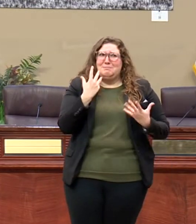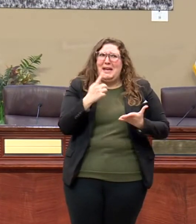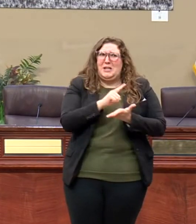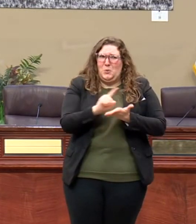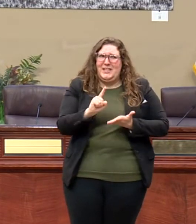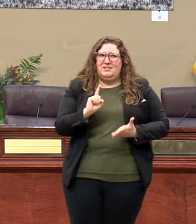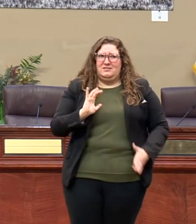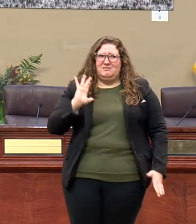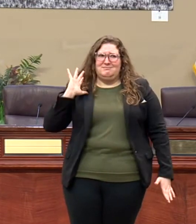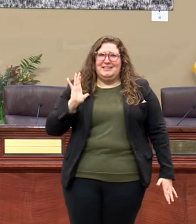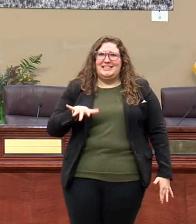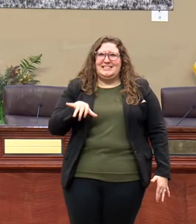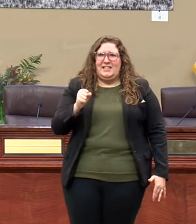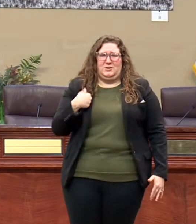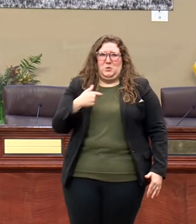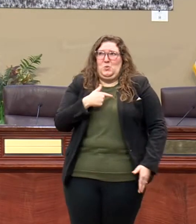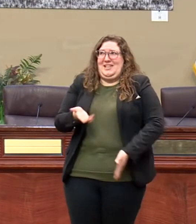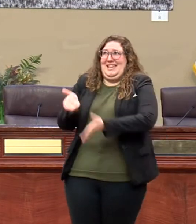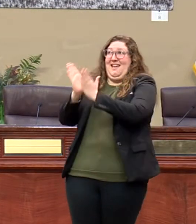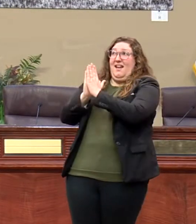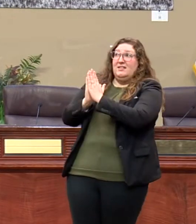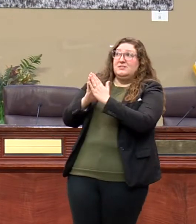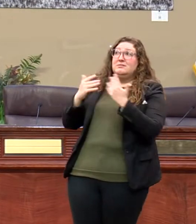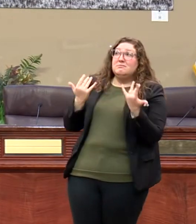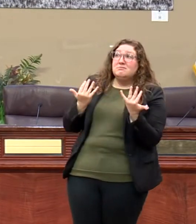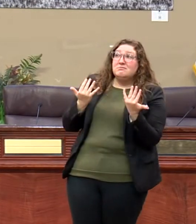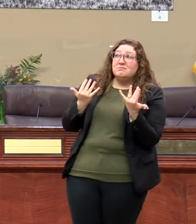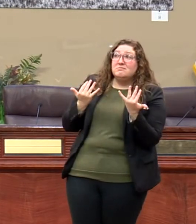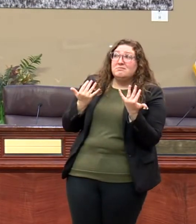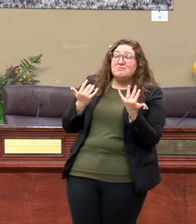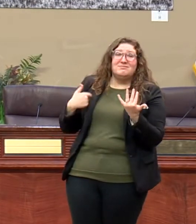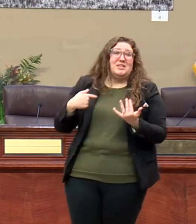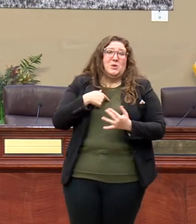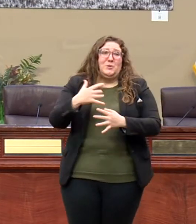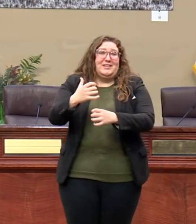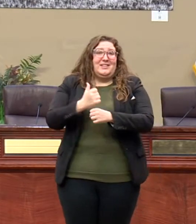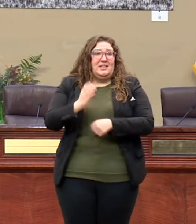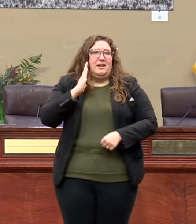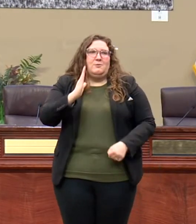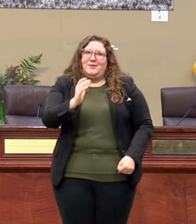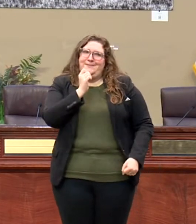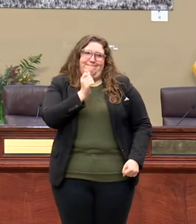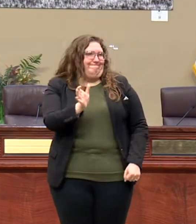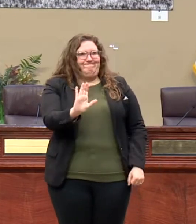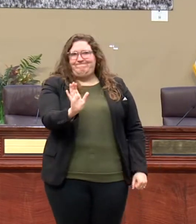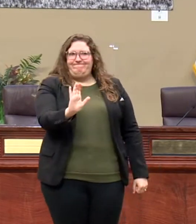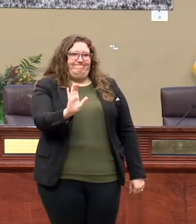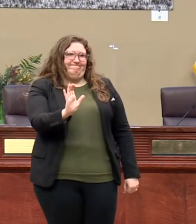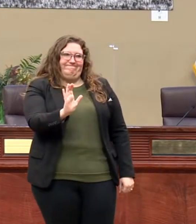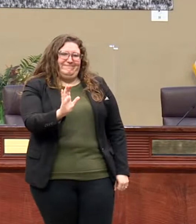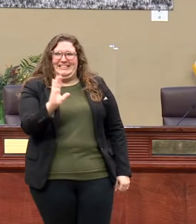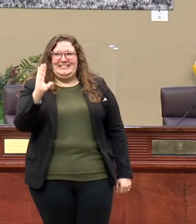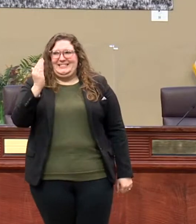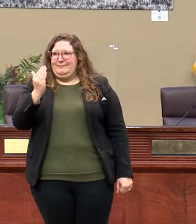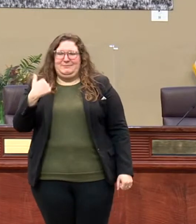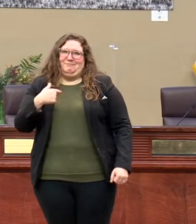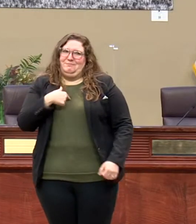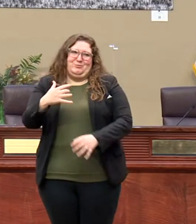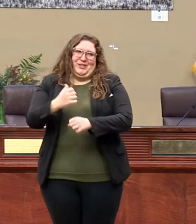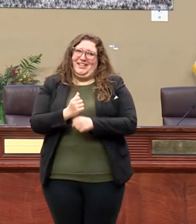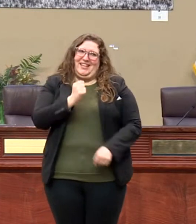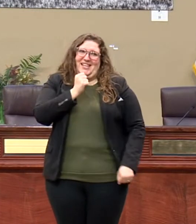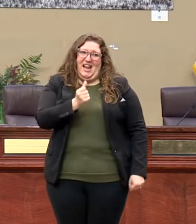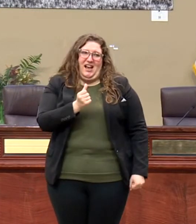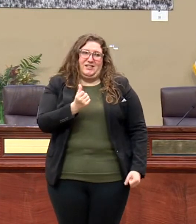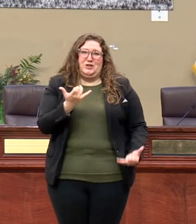it does not appear that we're going to receive them. So I don't know. It's still in the question